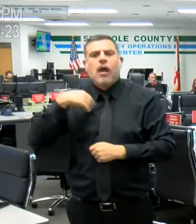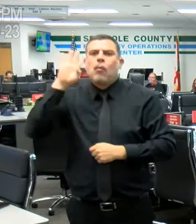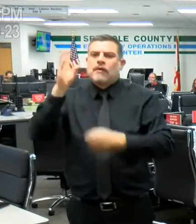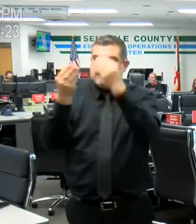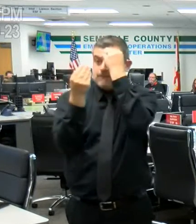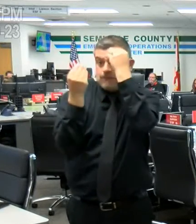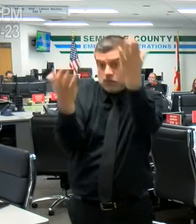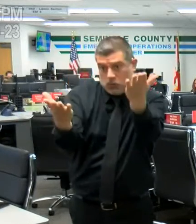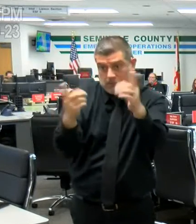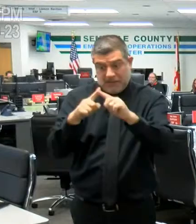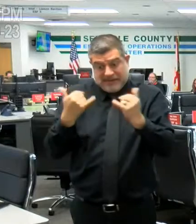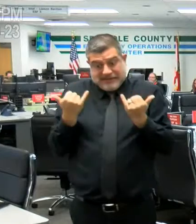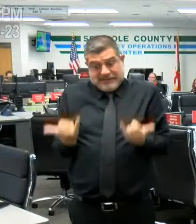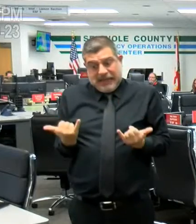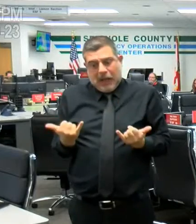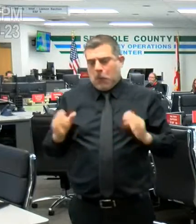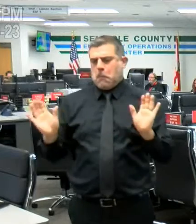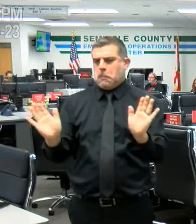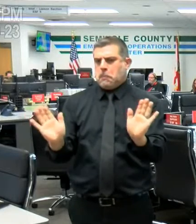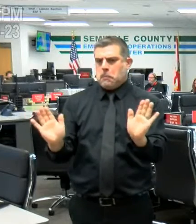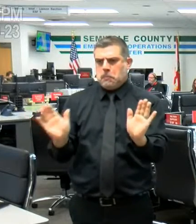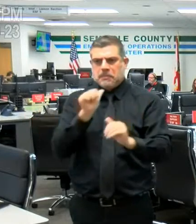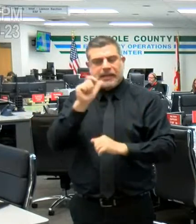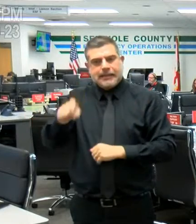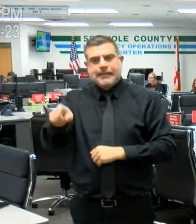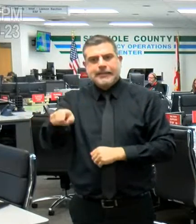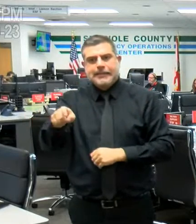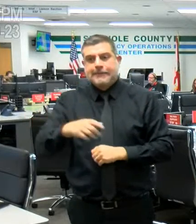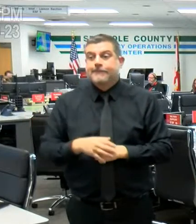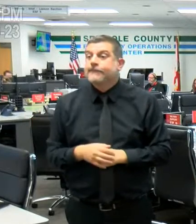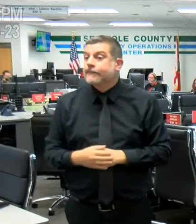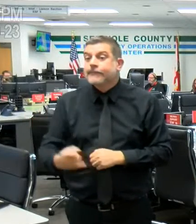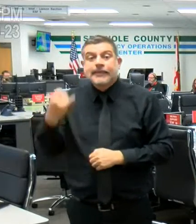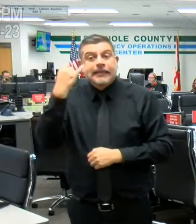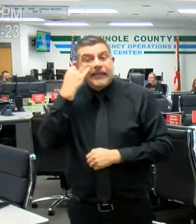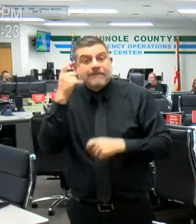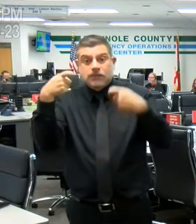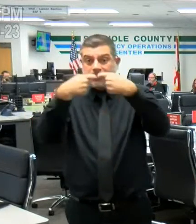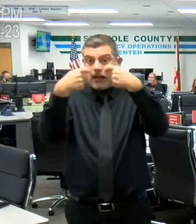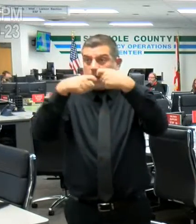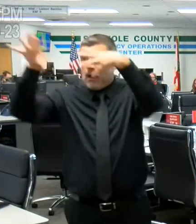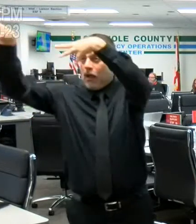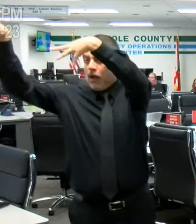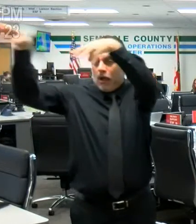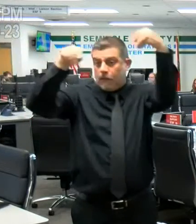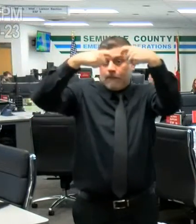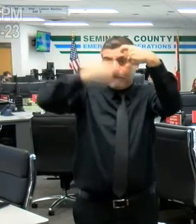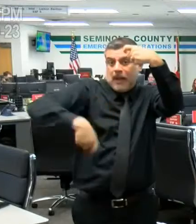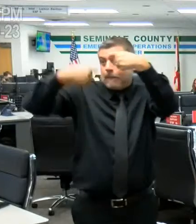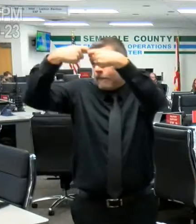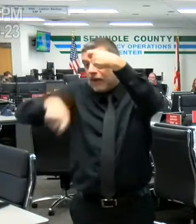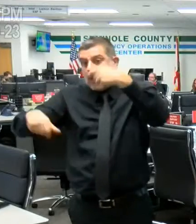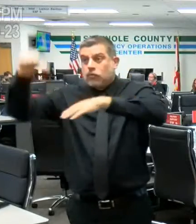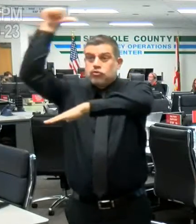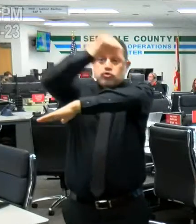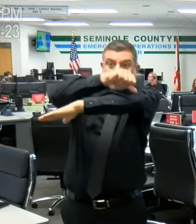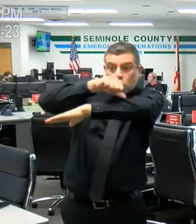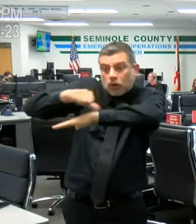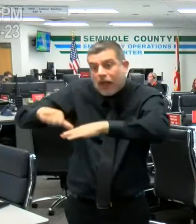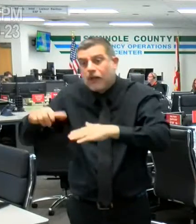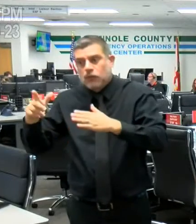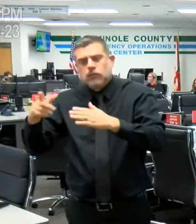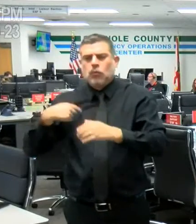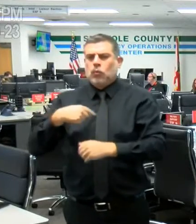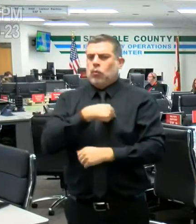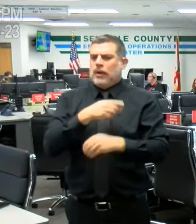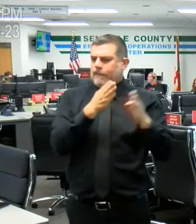that we experience major power outage in our community or experience some type of tornado. So we are prepared to open up